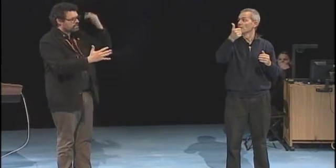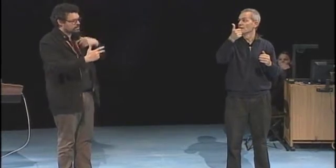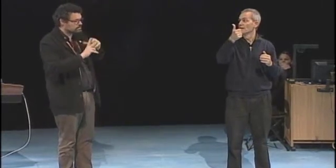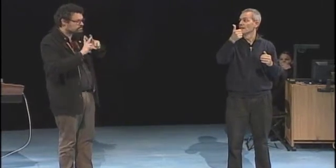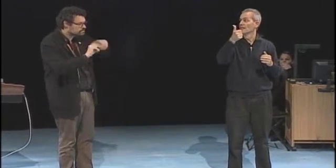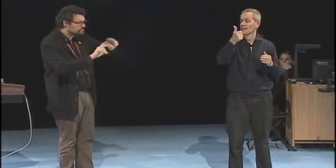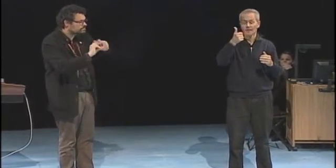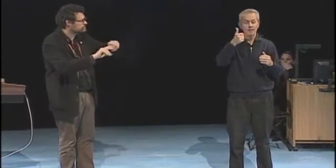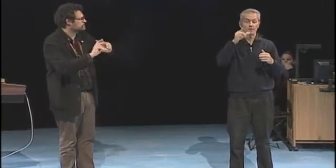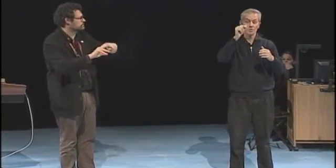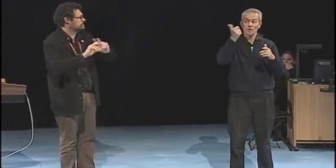movement,